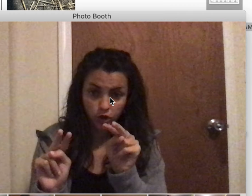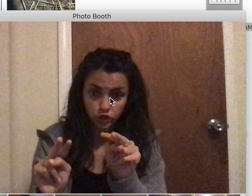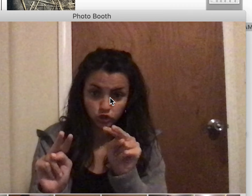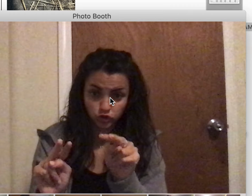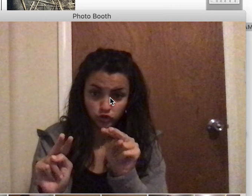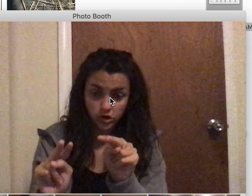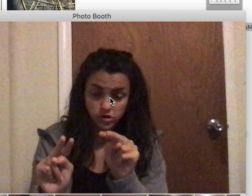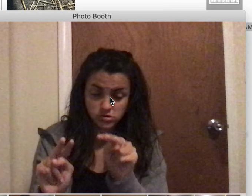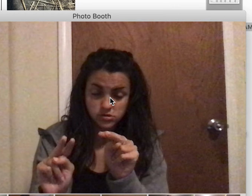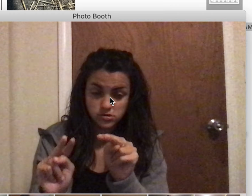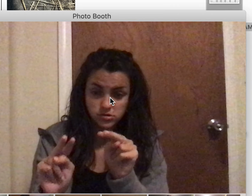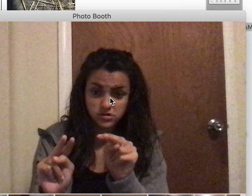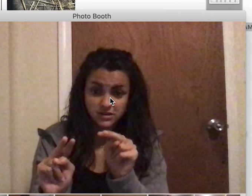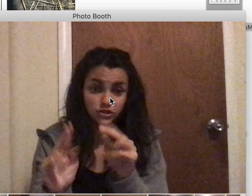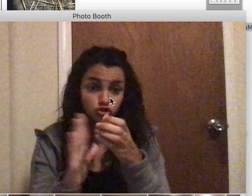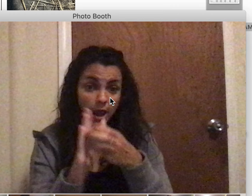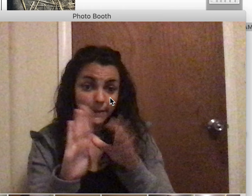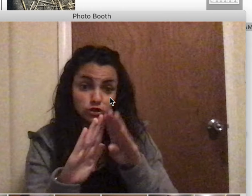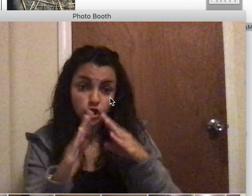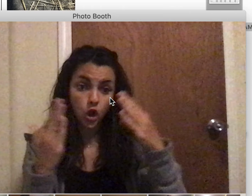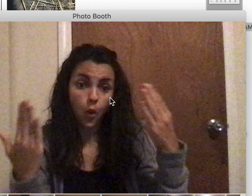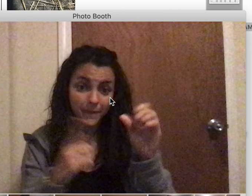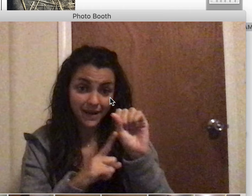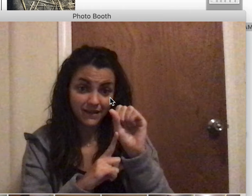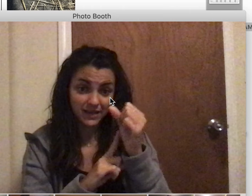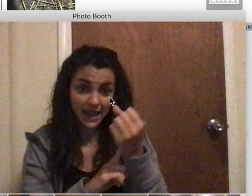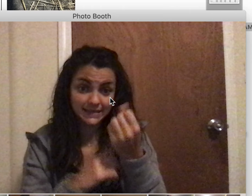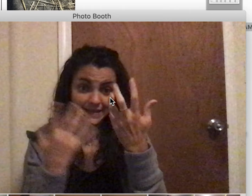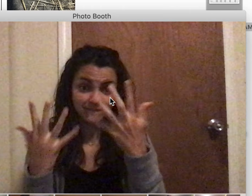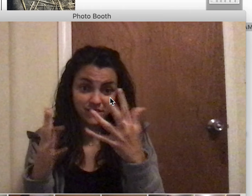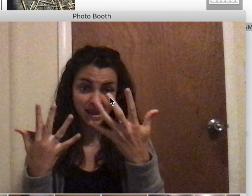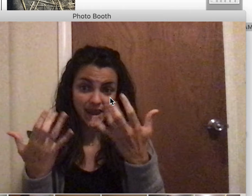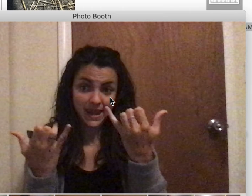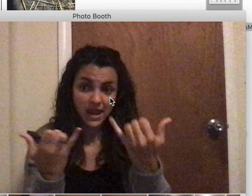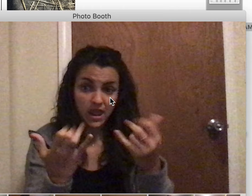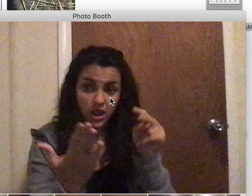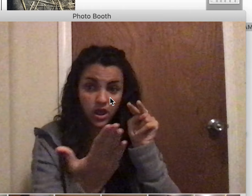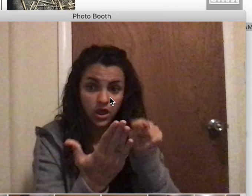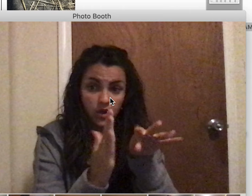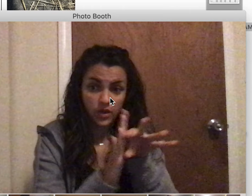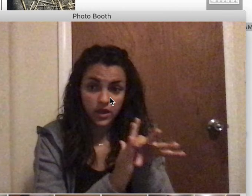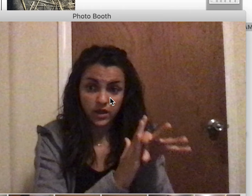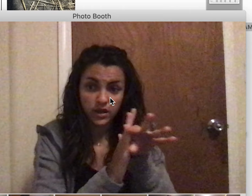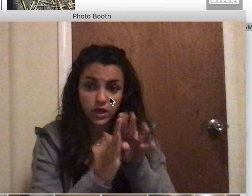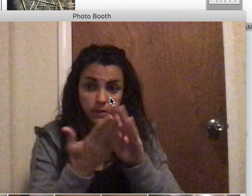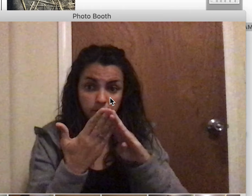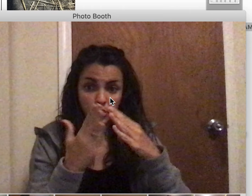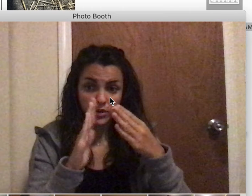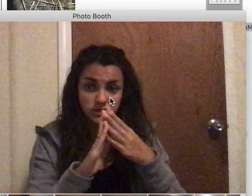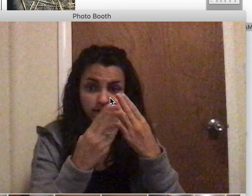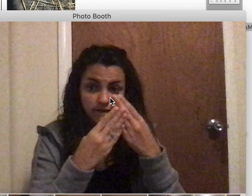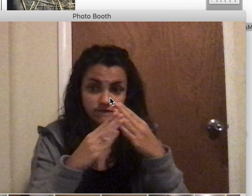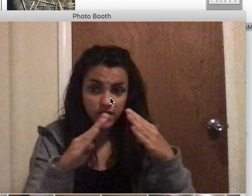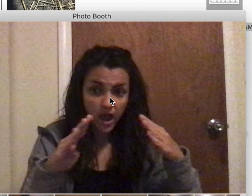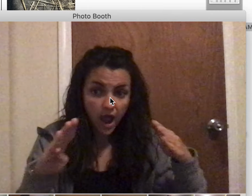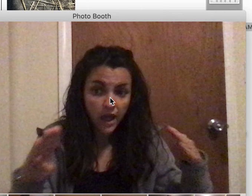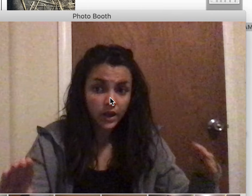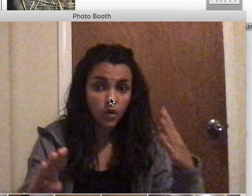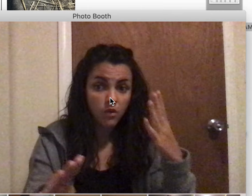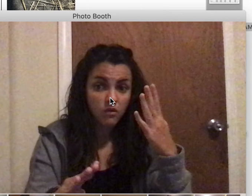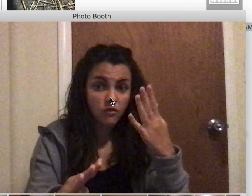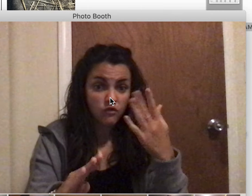chapter opening case, we are going to watch the video, Communities Divided Over Natural Gas. So we will watch